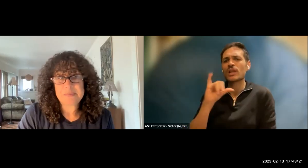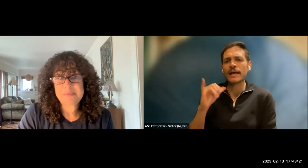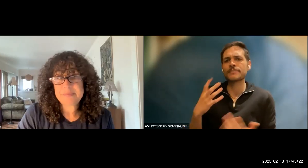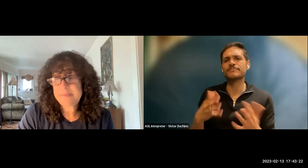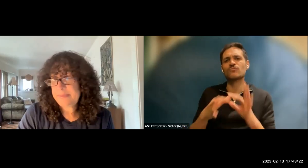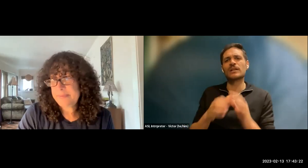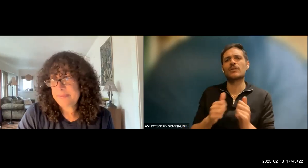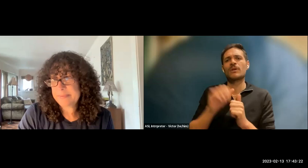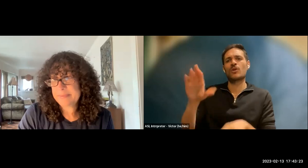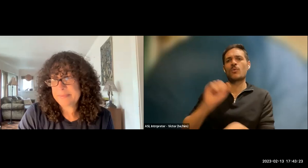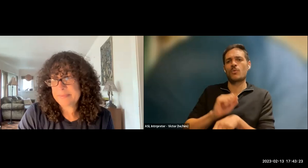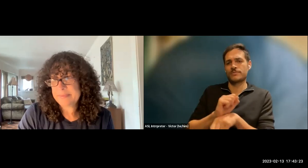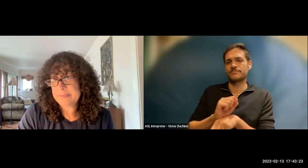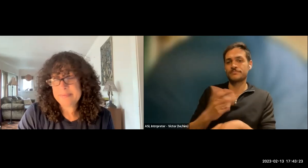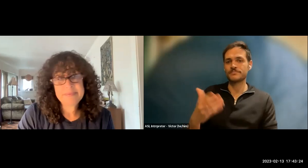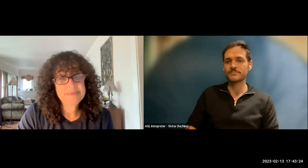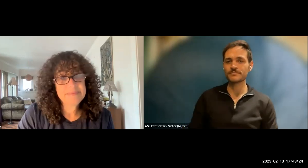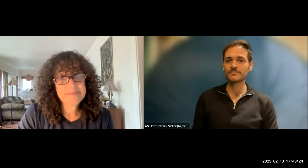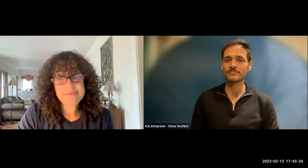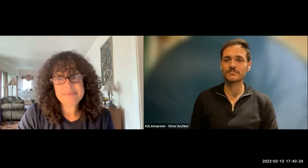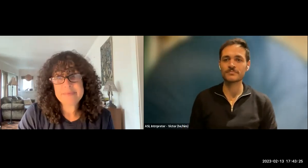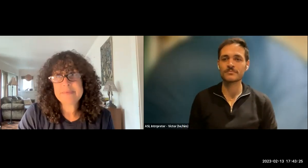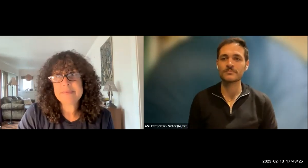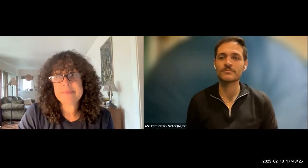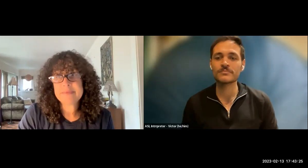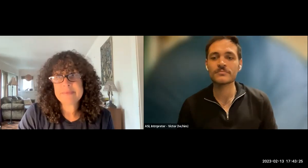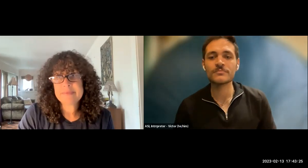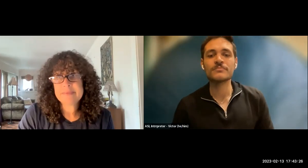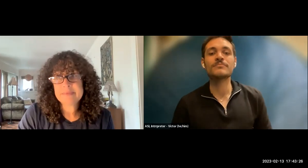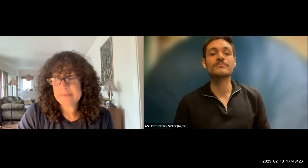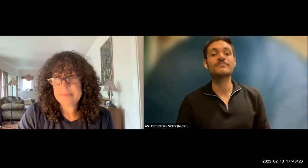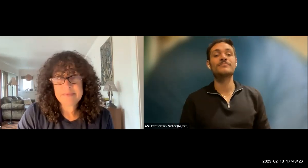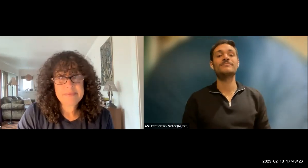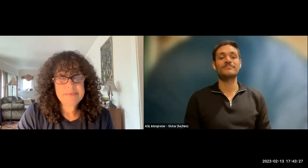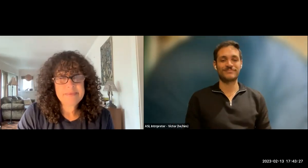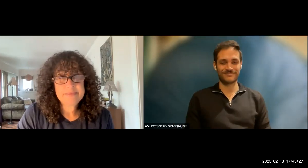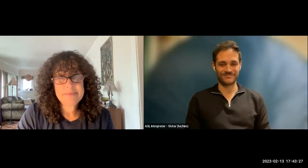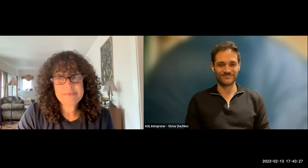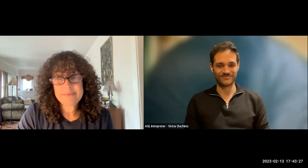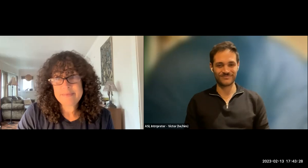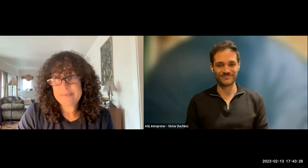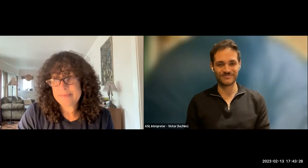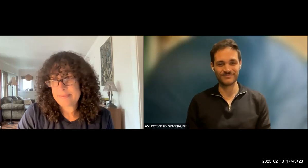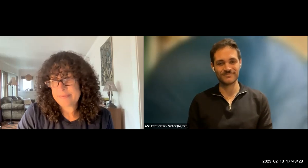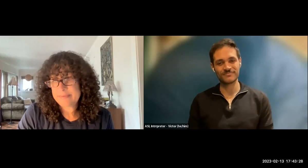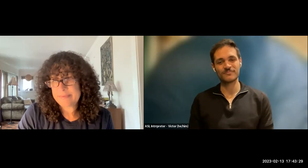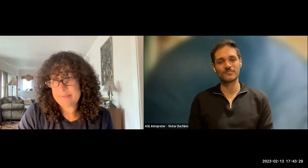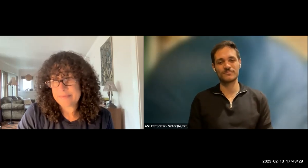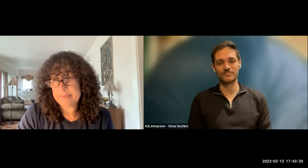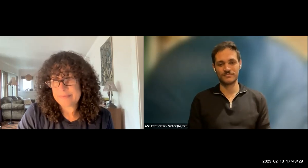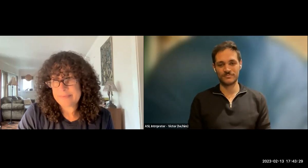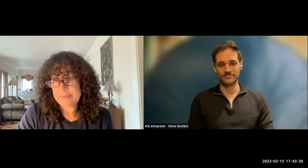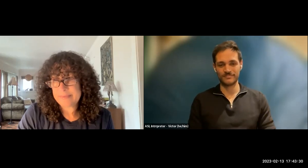years. Great. Thank you so much, Andrea. Hi, everyone. My name is